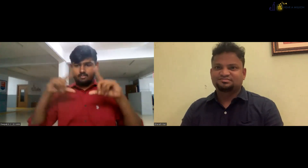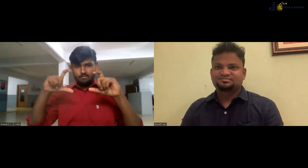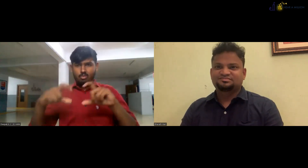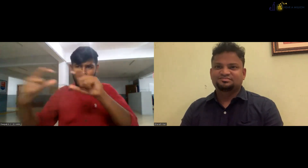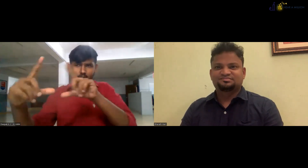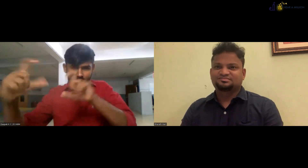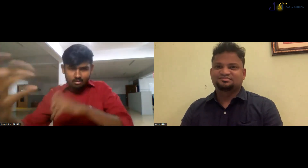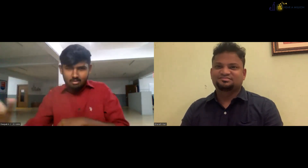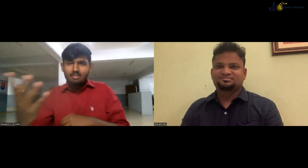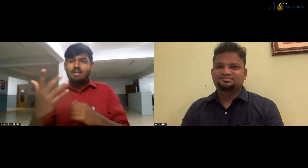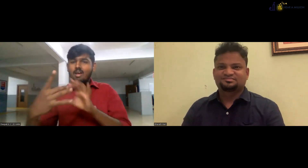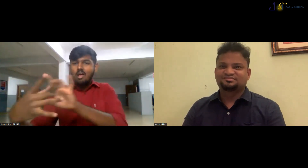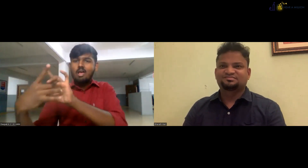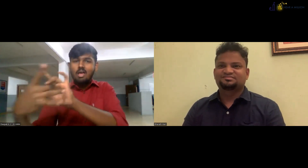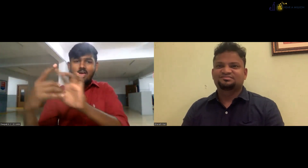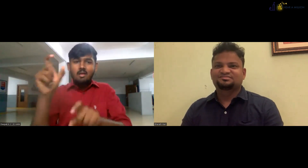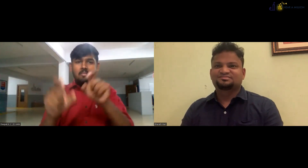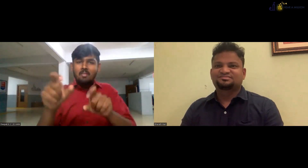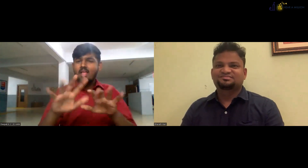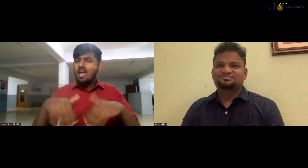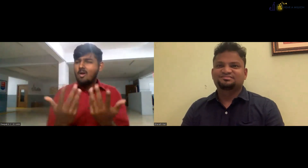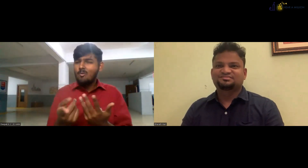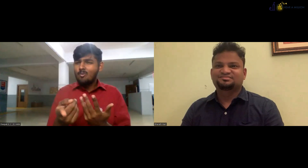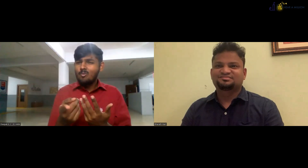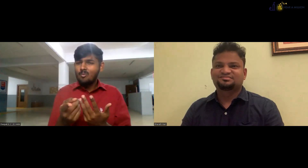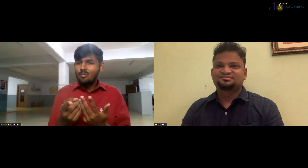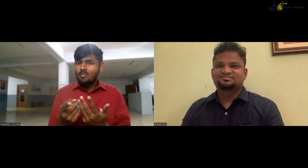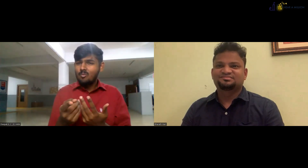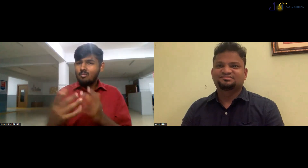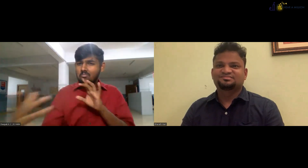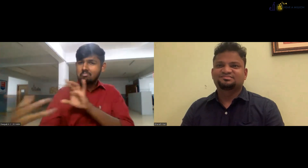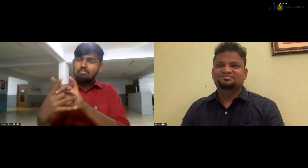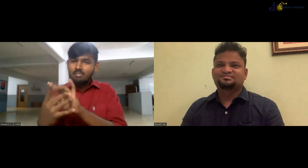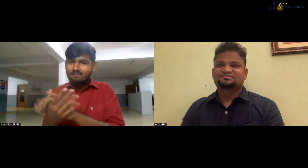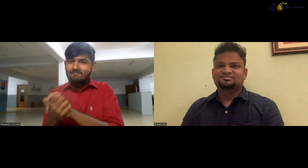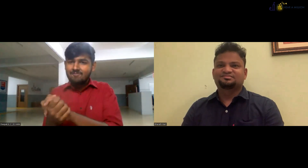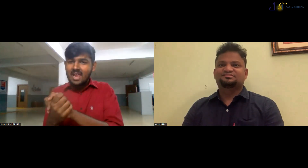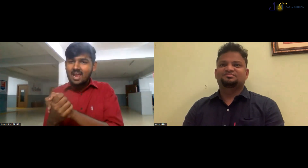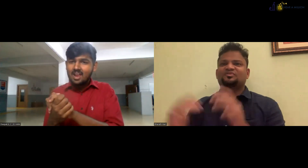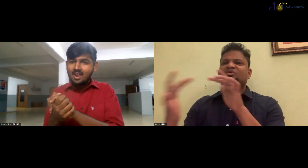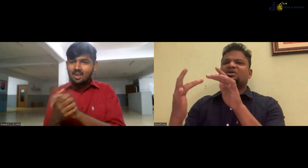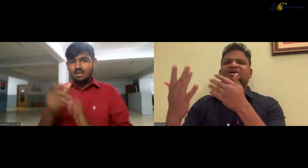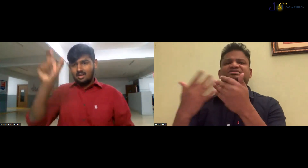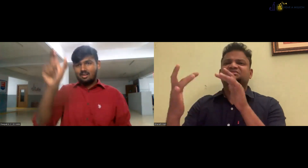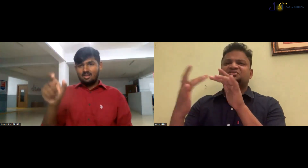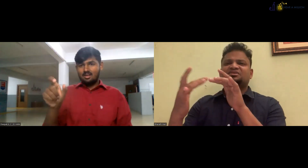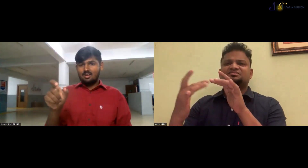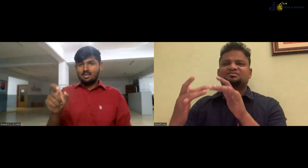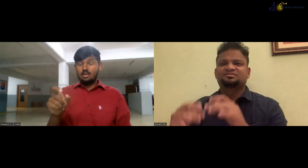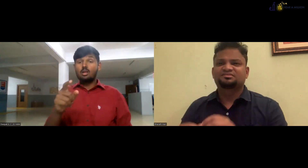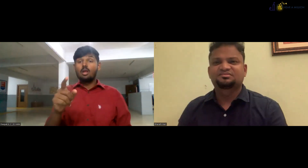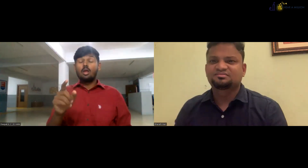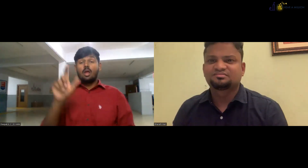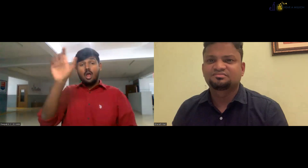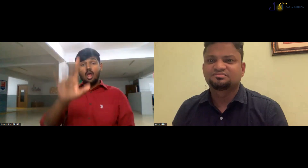So you went to Jammu and Kashmir, and I mean, you get clicked your picture along with the local people. How did you do